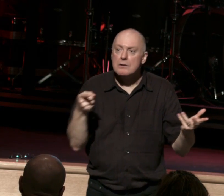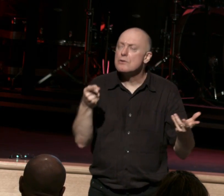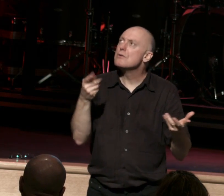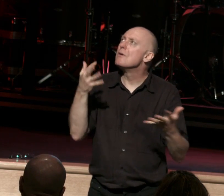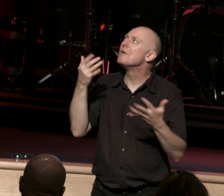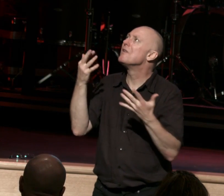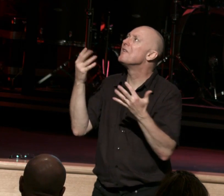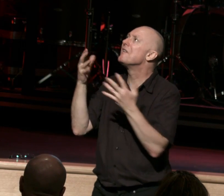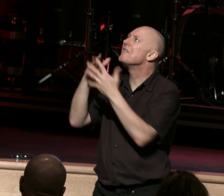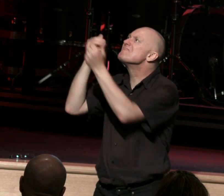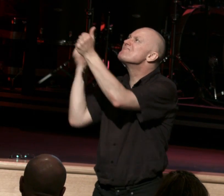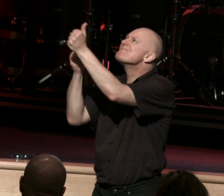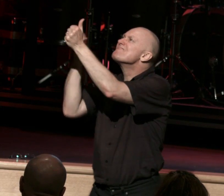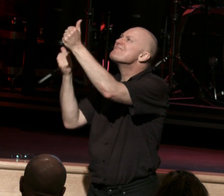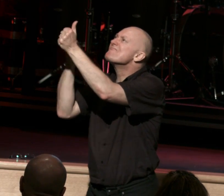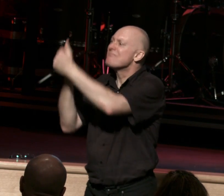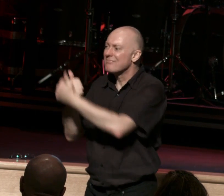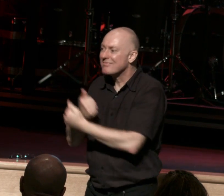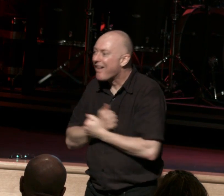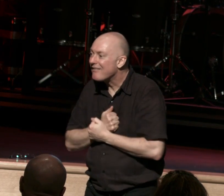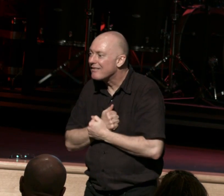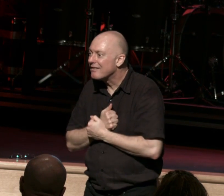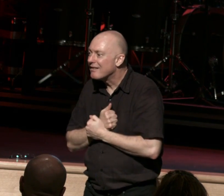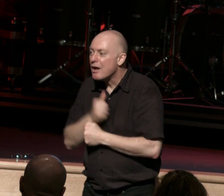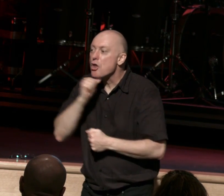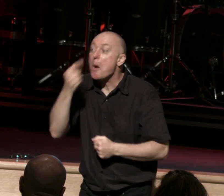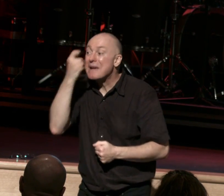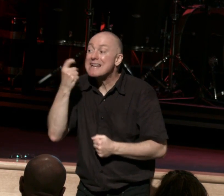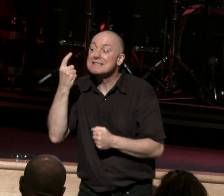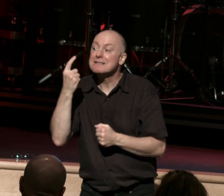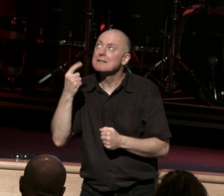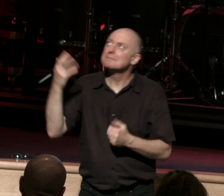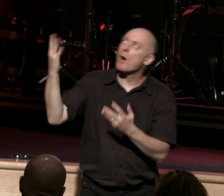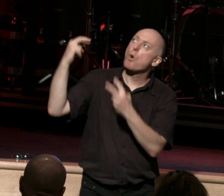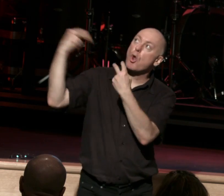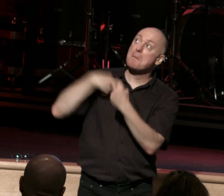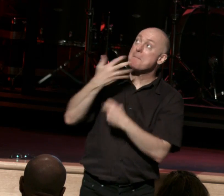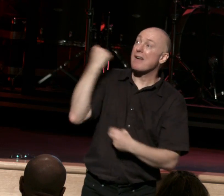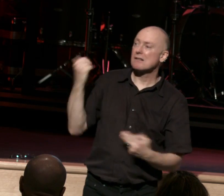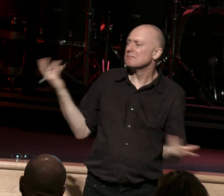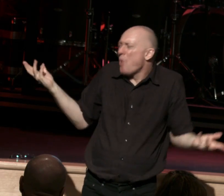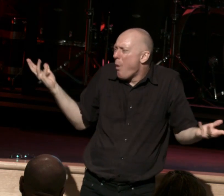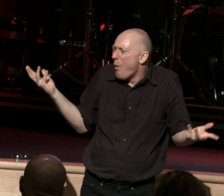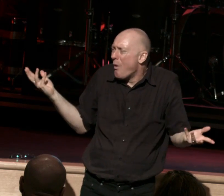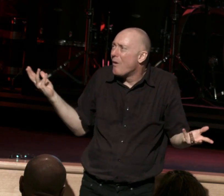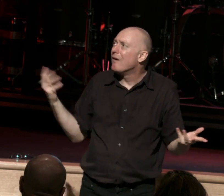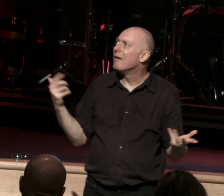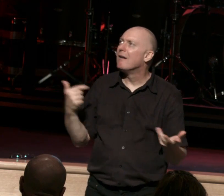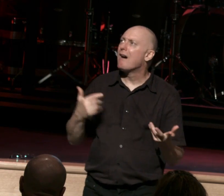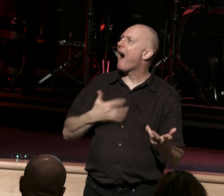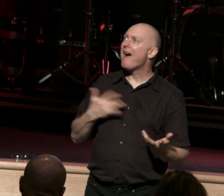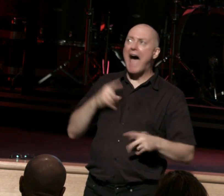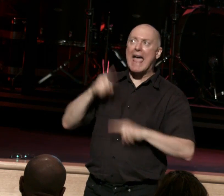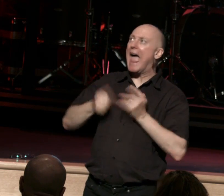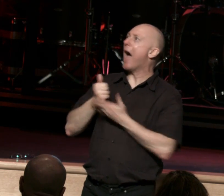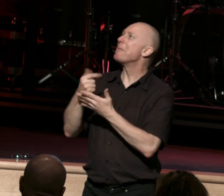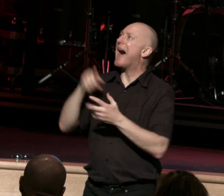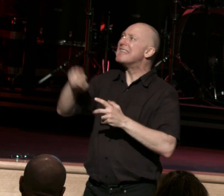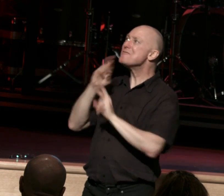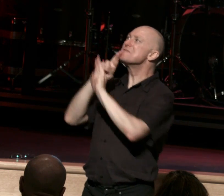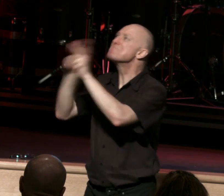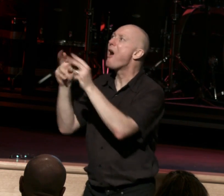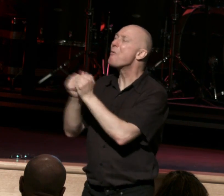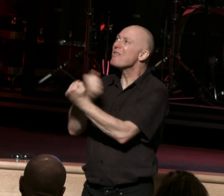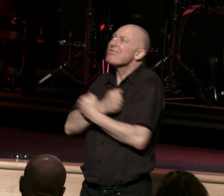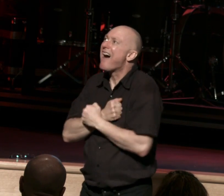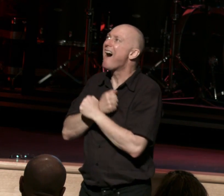you are pursuing the Lord in love, not so he looks at you better, because you can't help but respond to